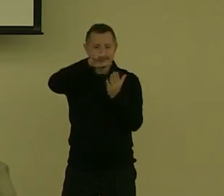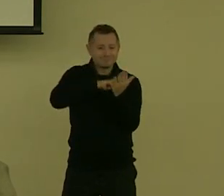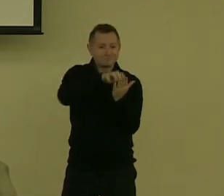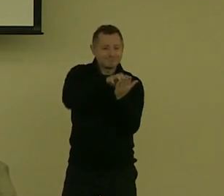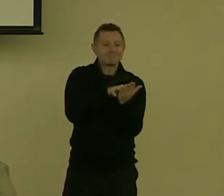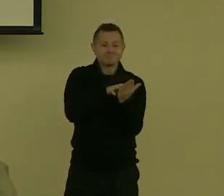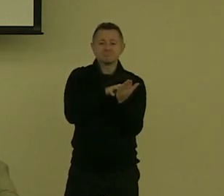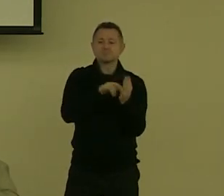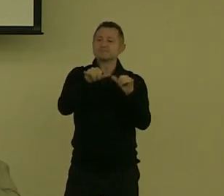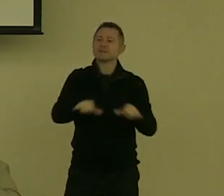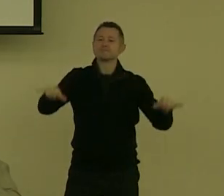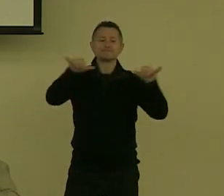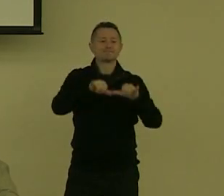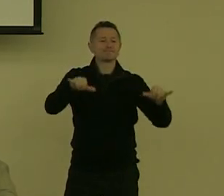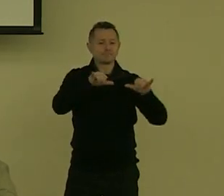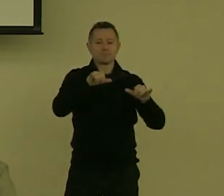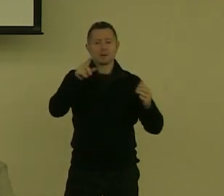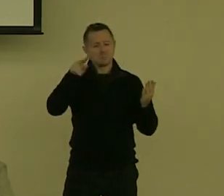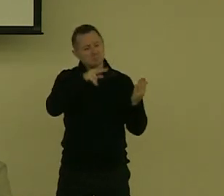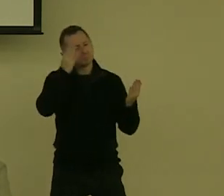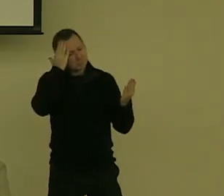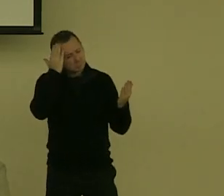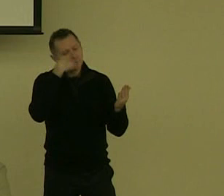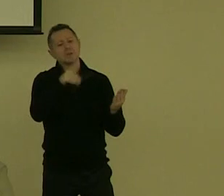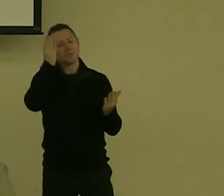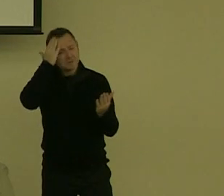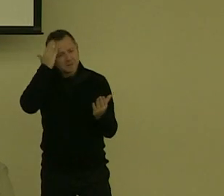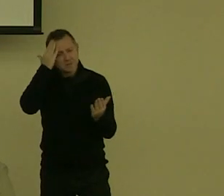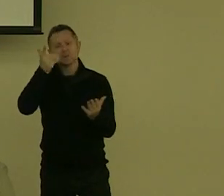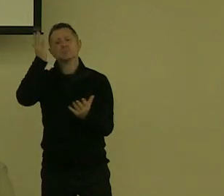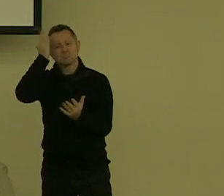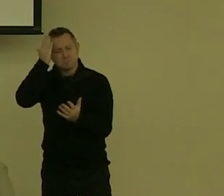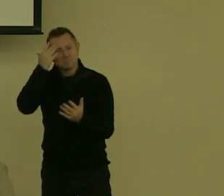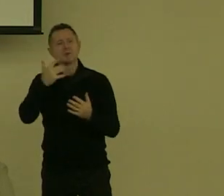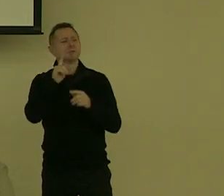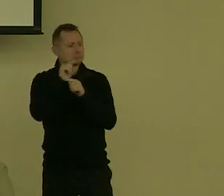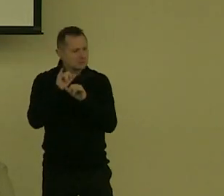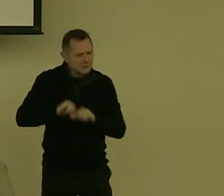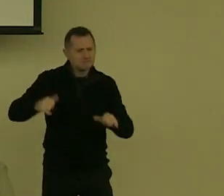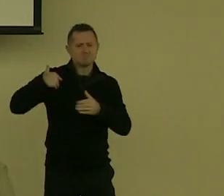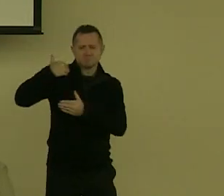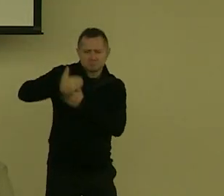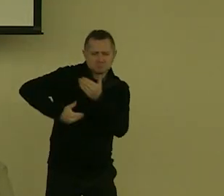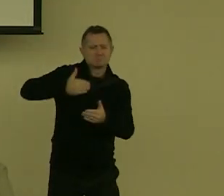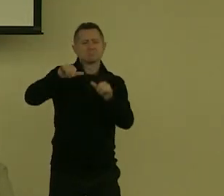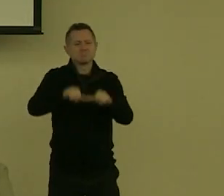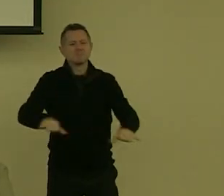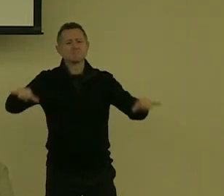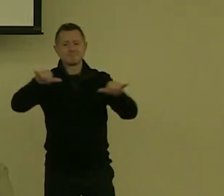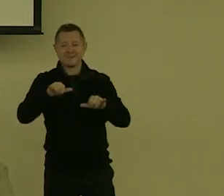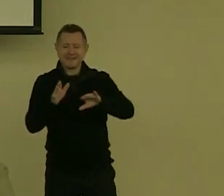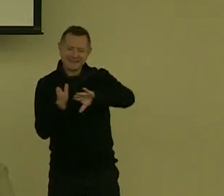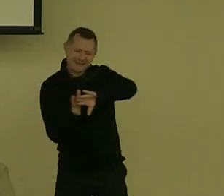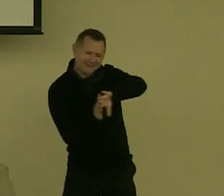narrative elements, right, and conduct my analysis from that perspective. And anytime I did that,